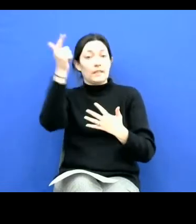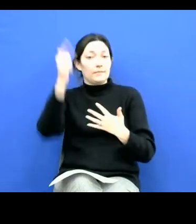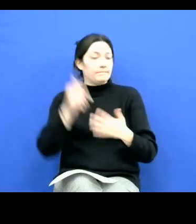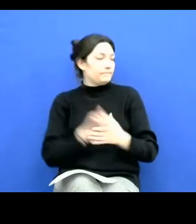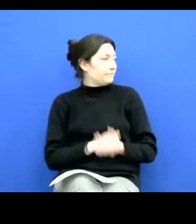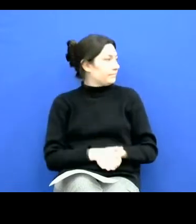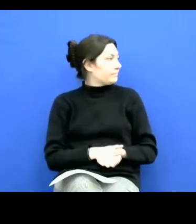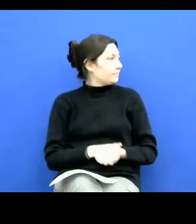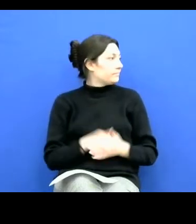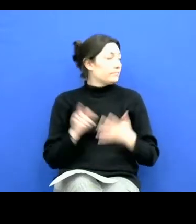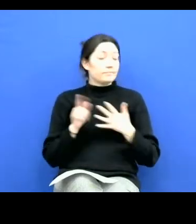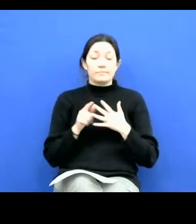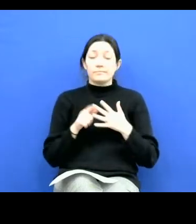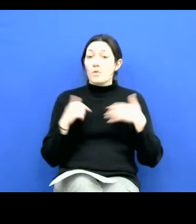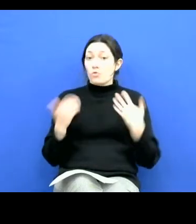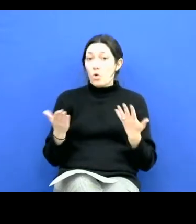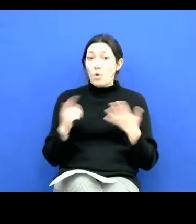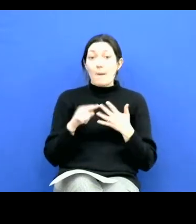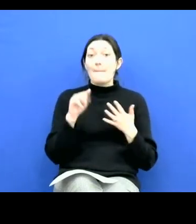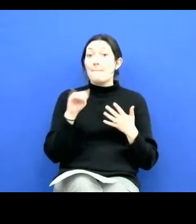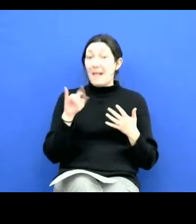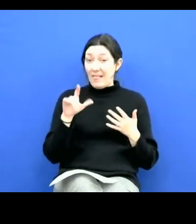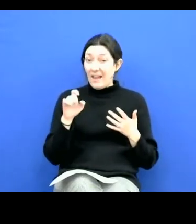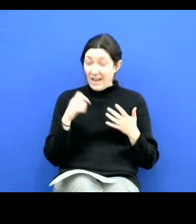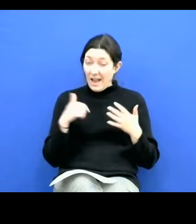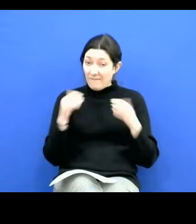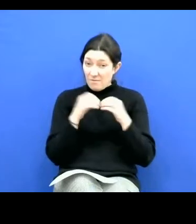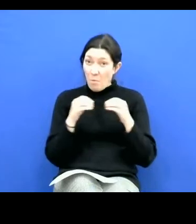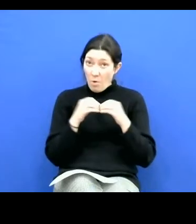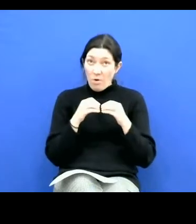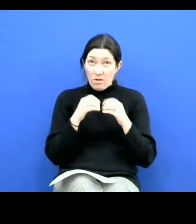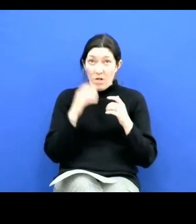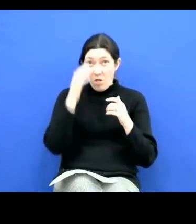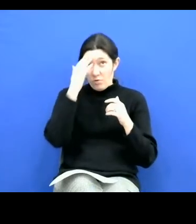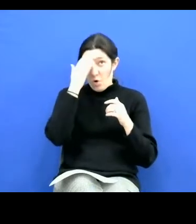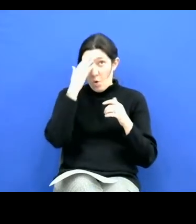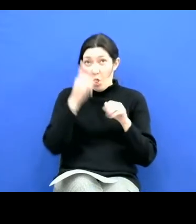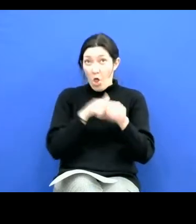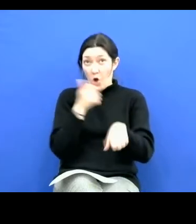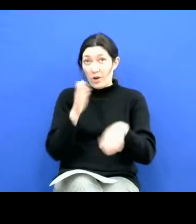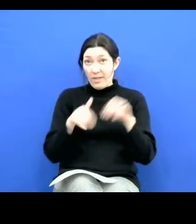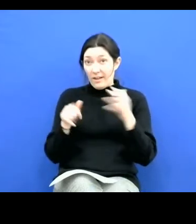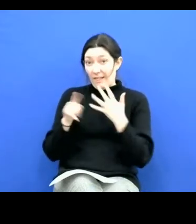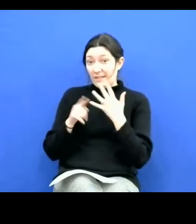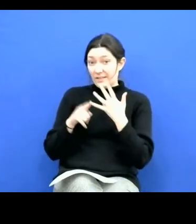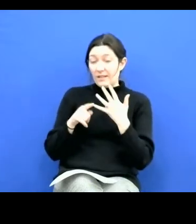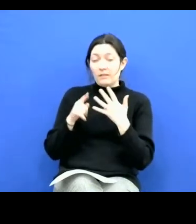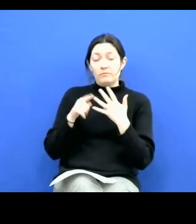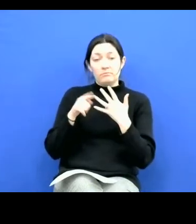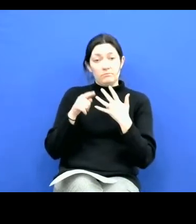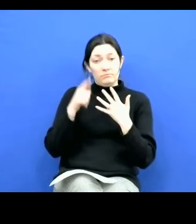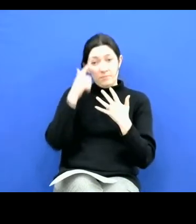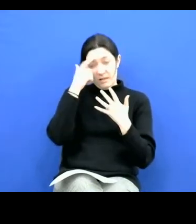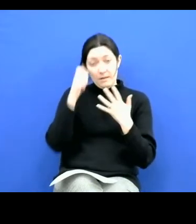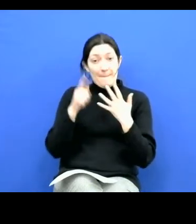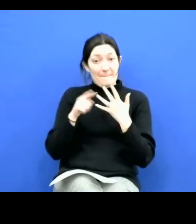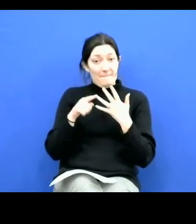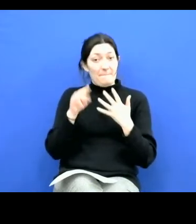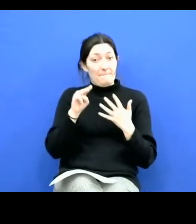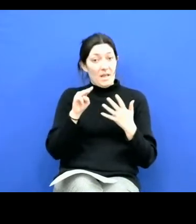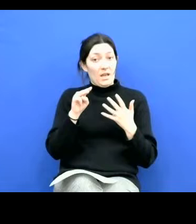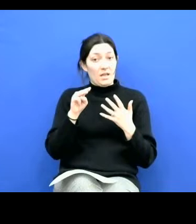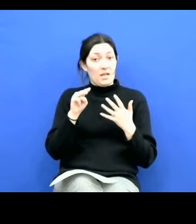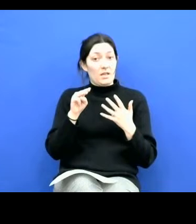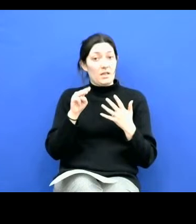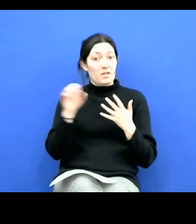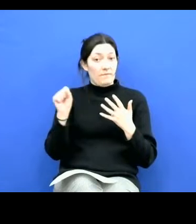So Millie, I've known even longer than I knew Lisa, because I had the pleasure of working with Millie on a